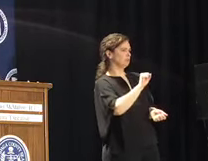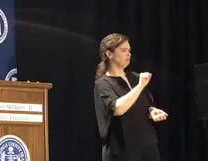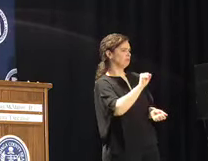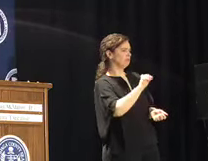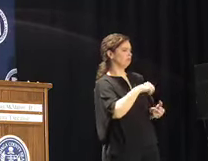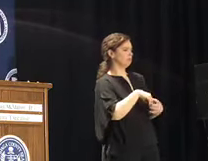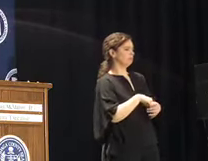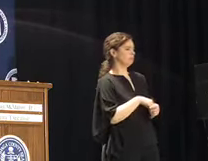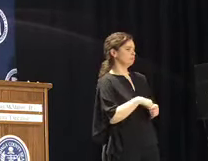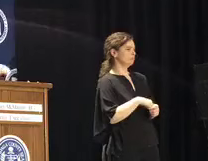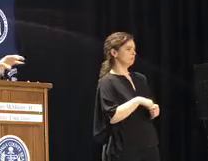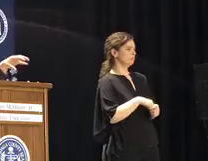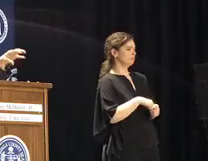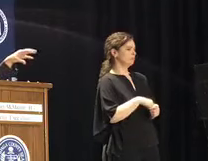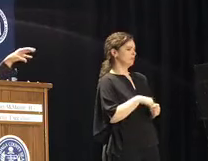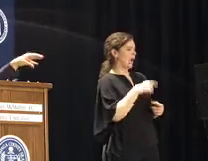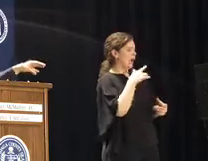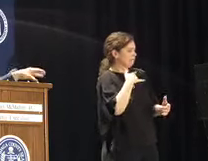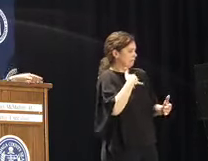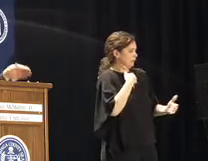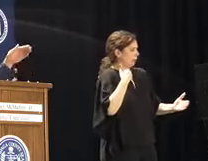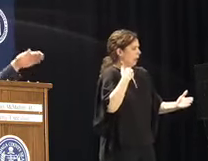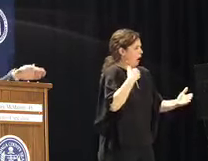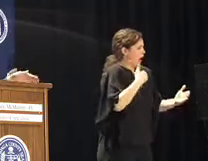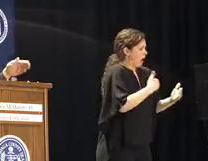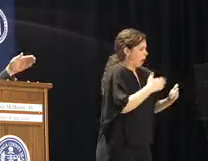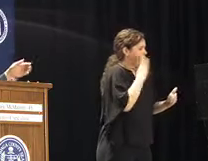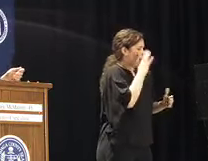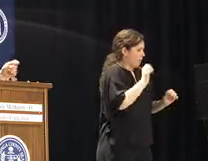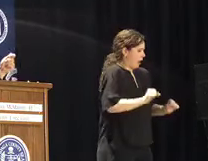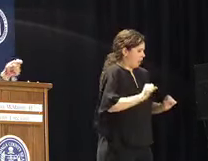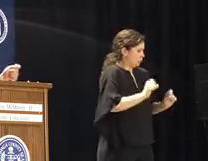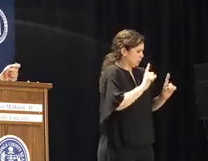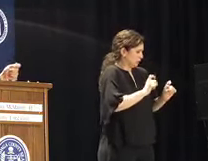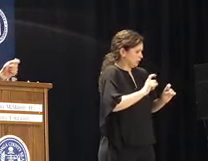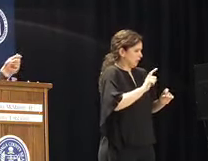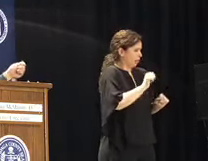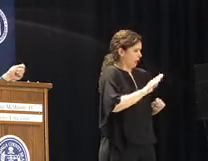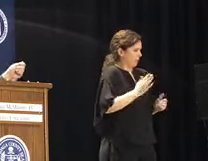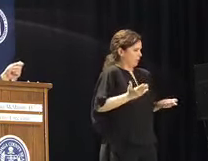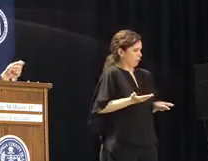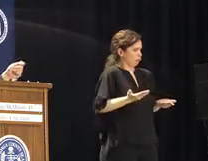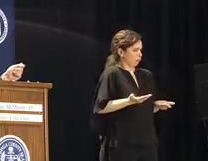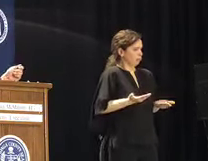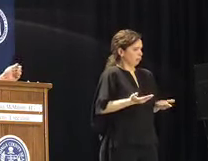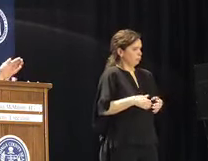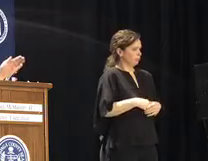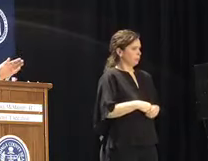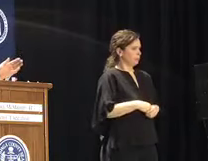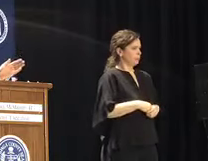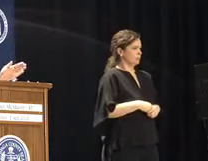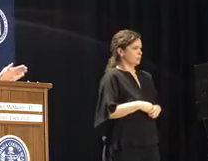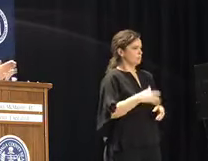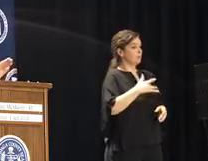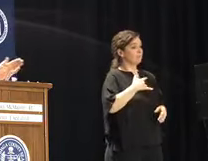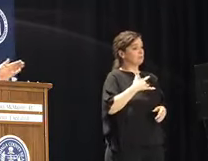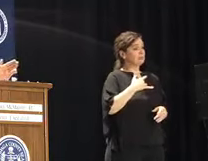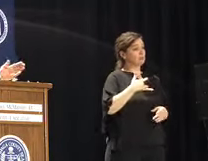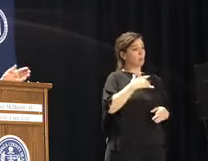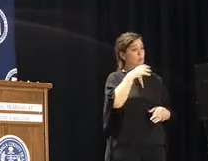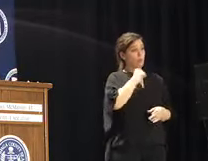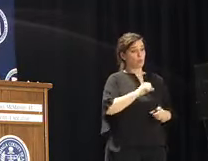almost there, anyways, Trish. I think we're once we get to that point where we got the backlog up to date, and we got here